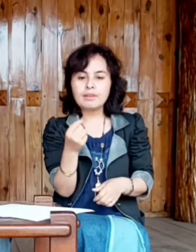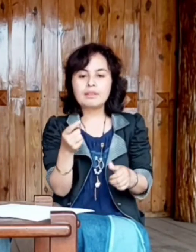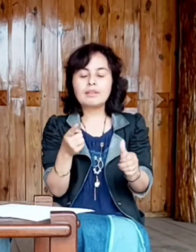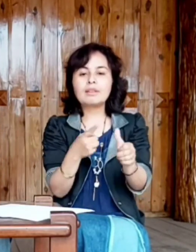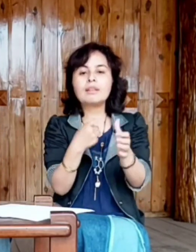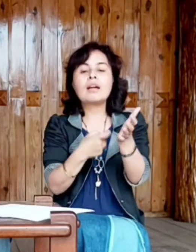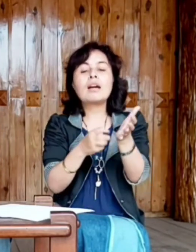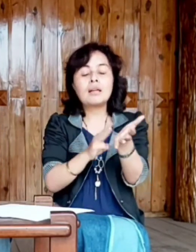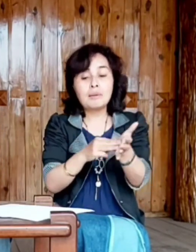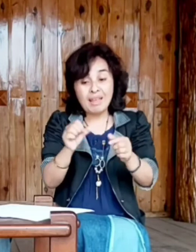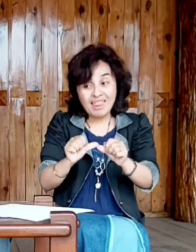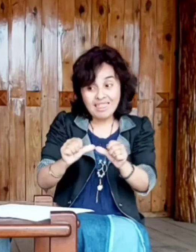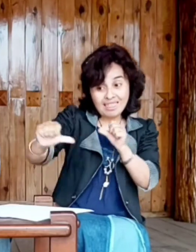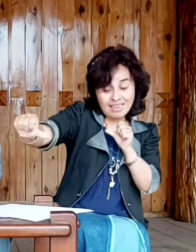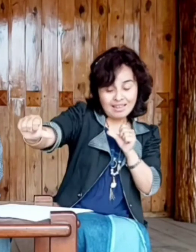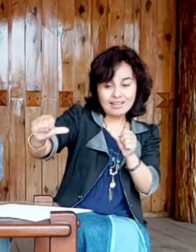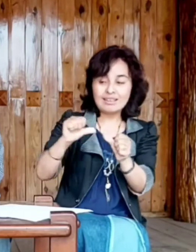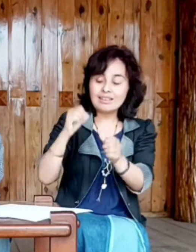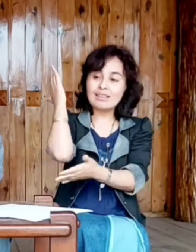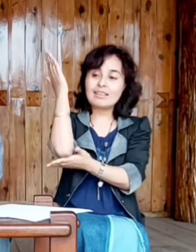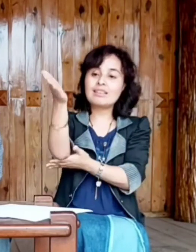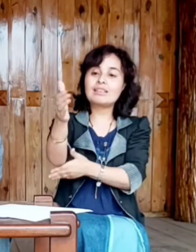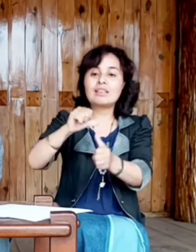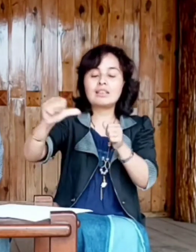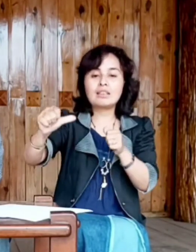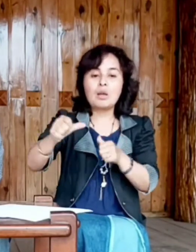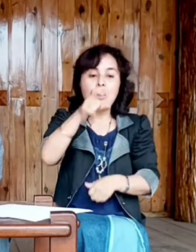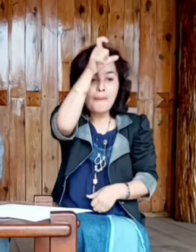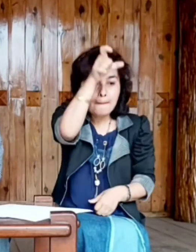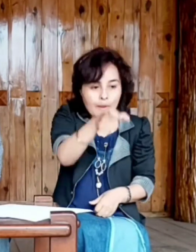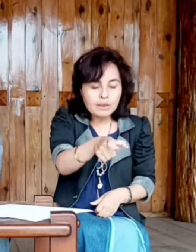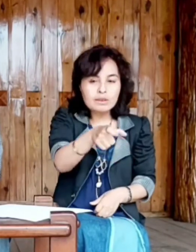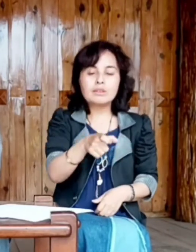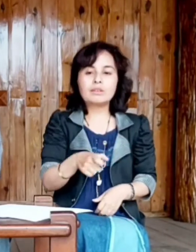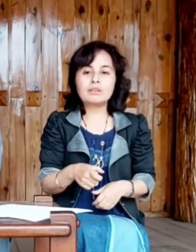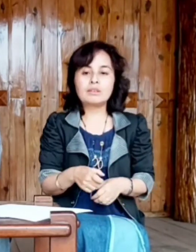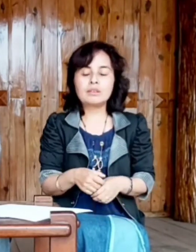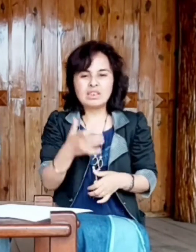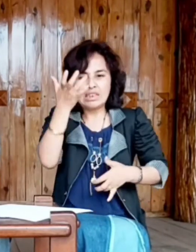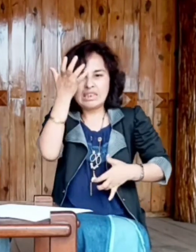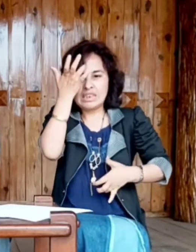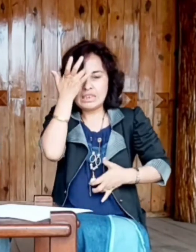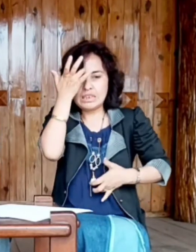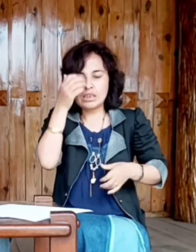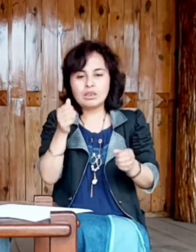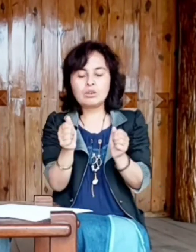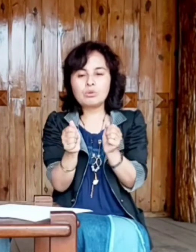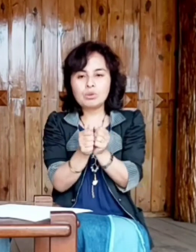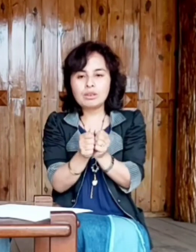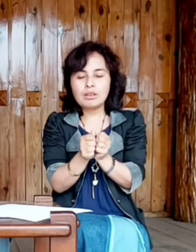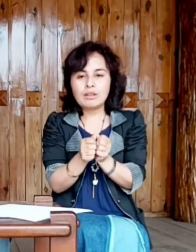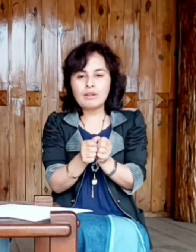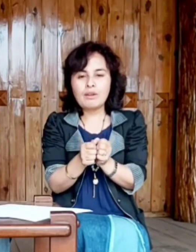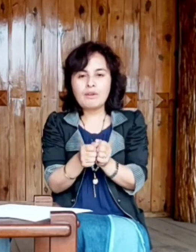arm's length distance from persons sick with flu,